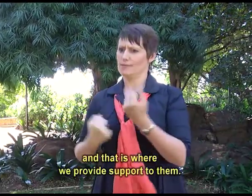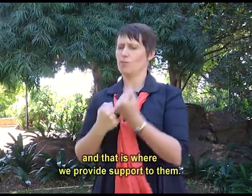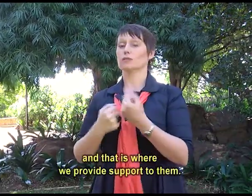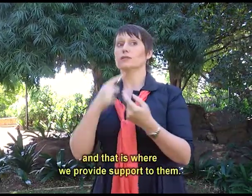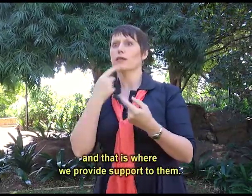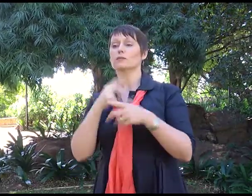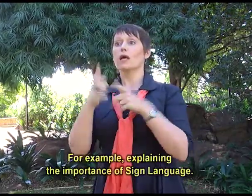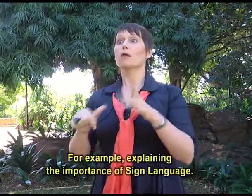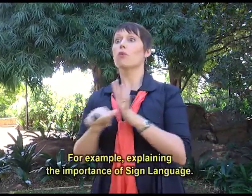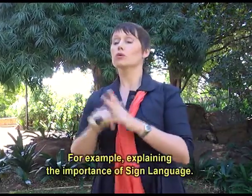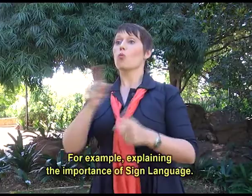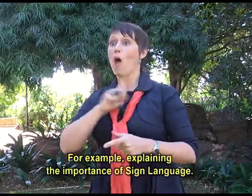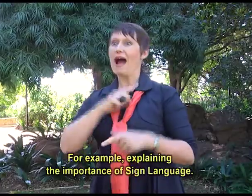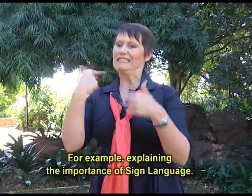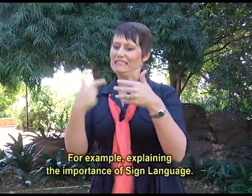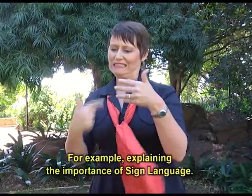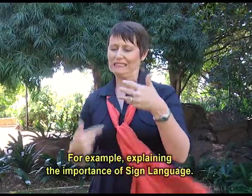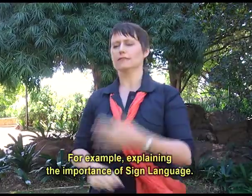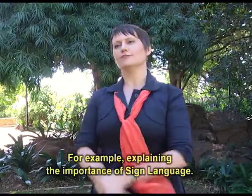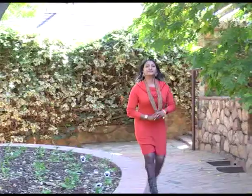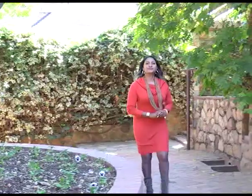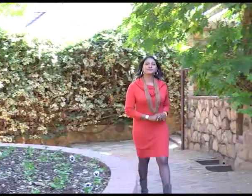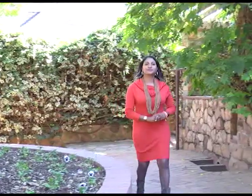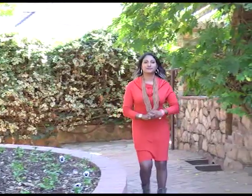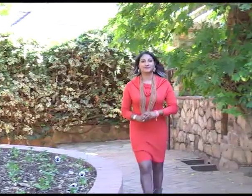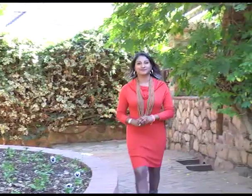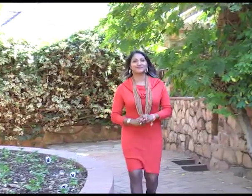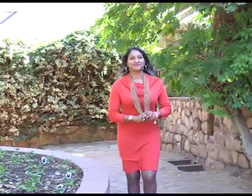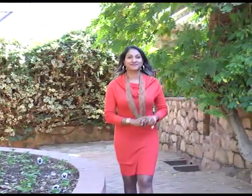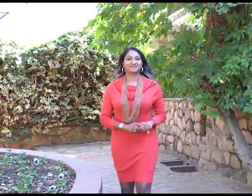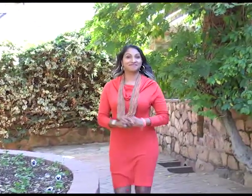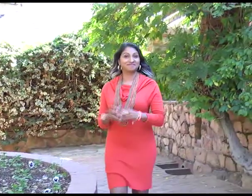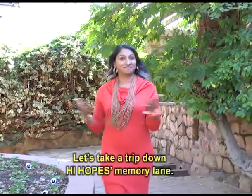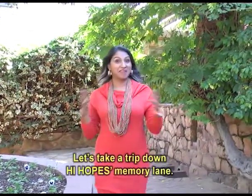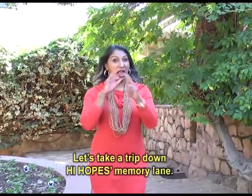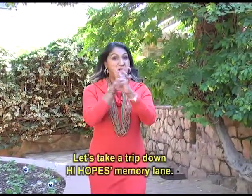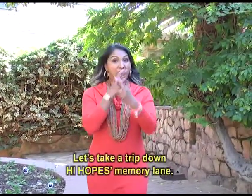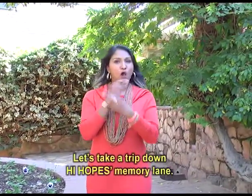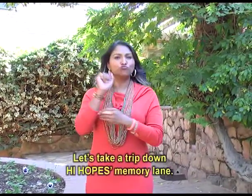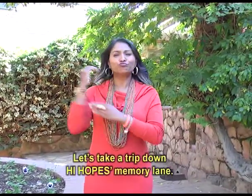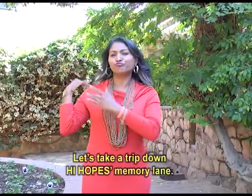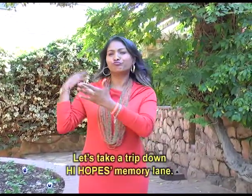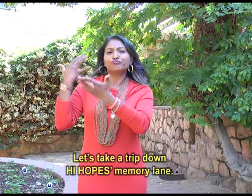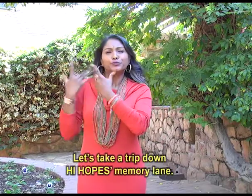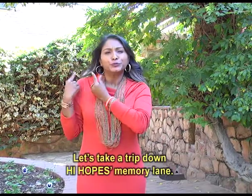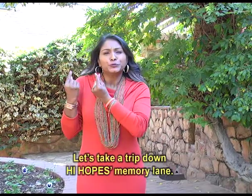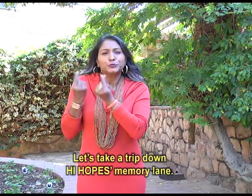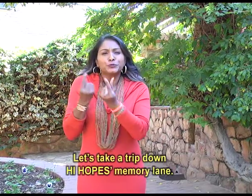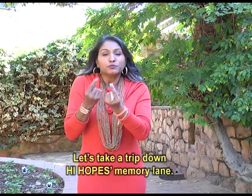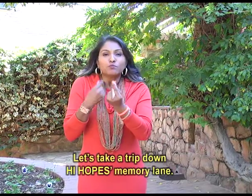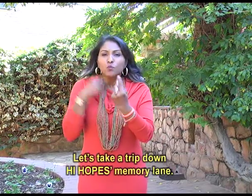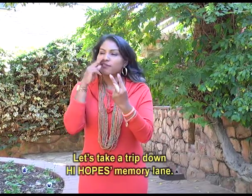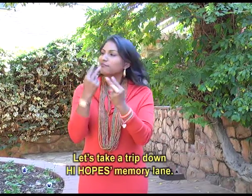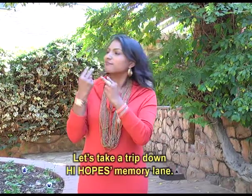when we provide support to them. For example, explaining the importance of sign language. Let's take a trip down High Hopes memory